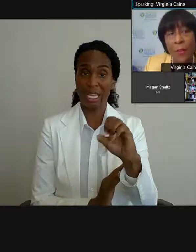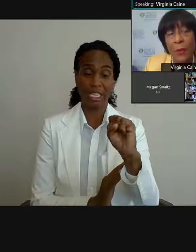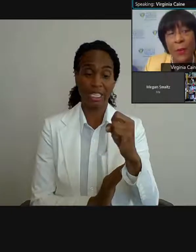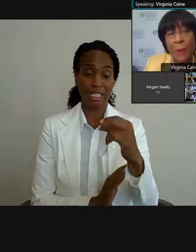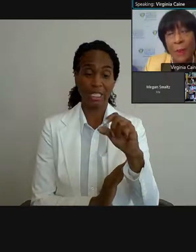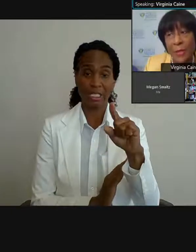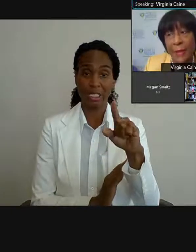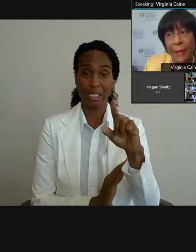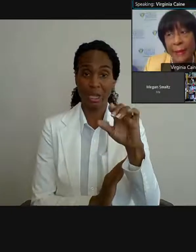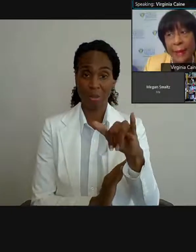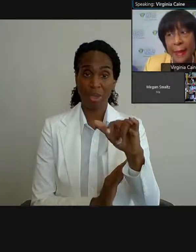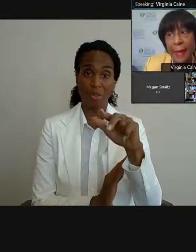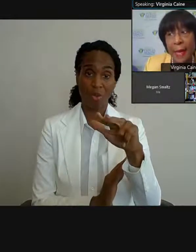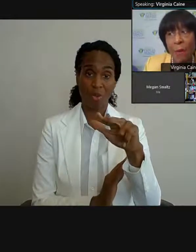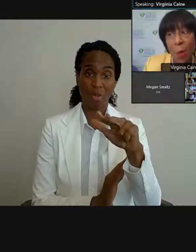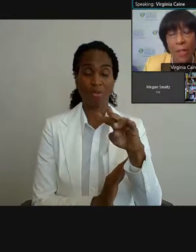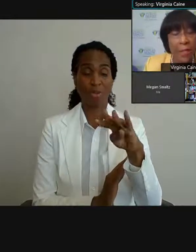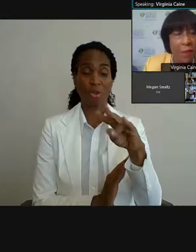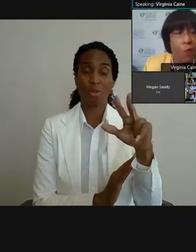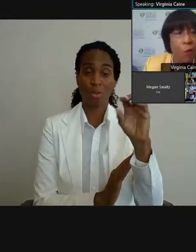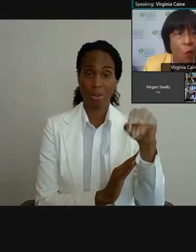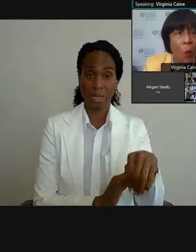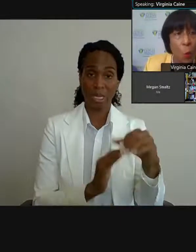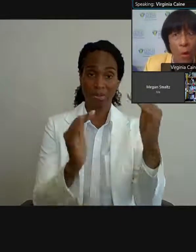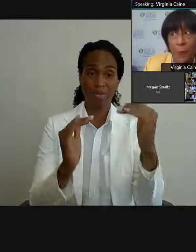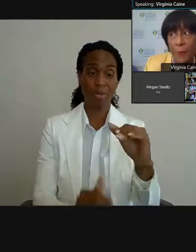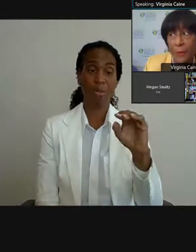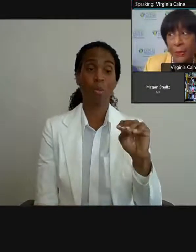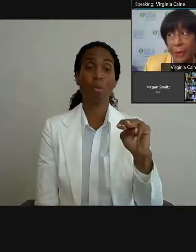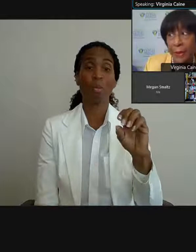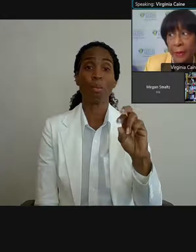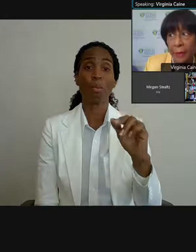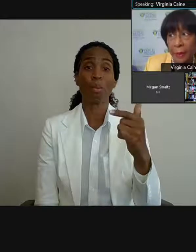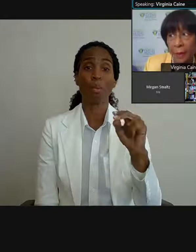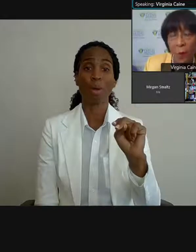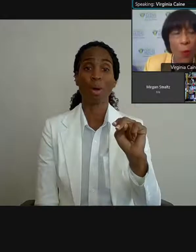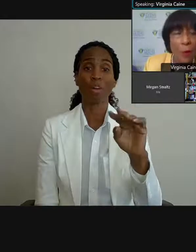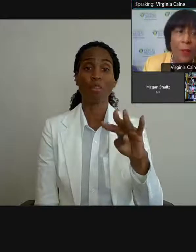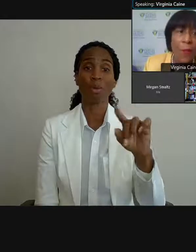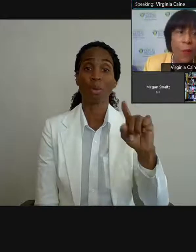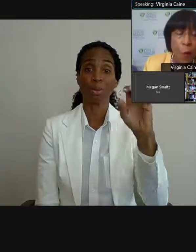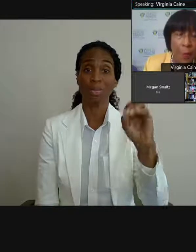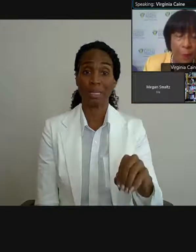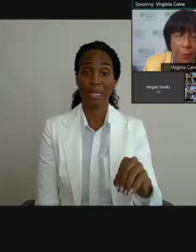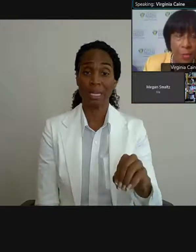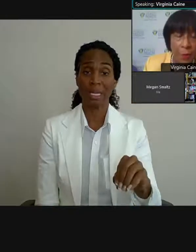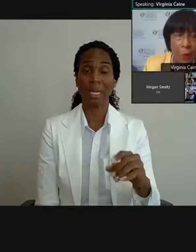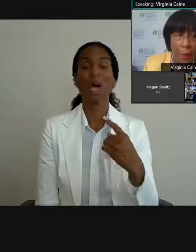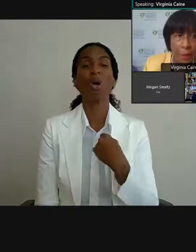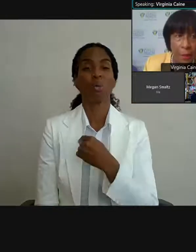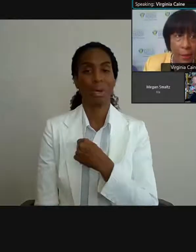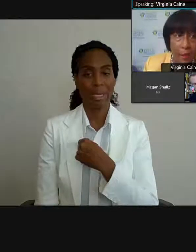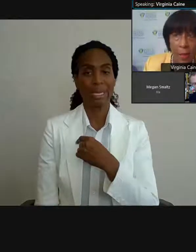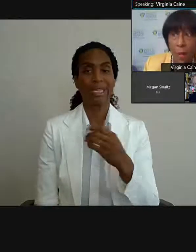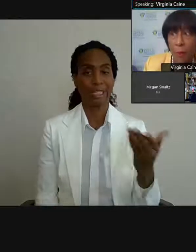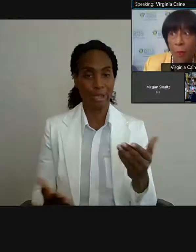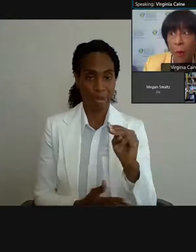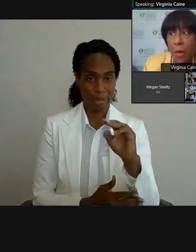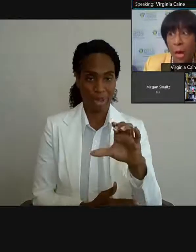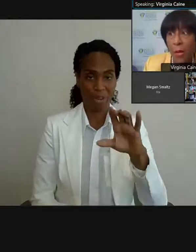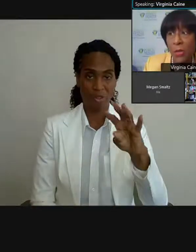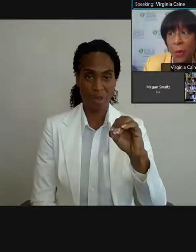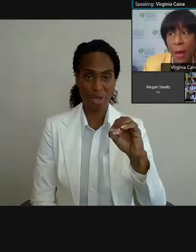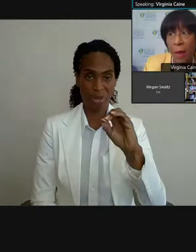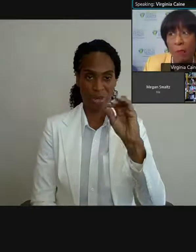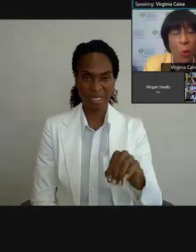County at 43%, and Morgan at 41%, we're in the 40% range.